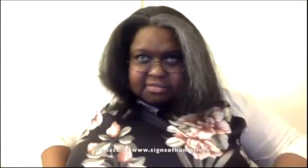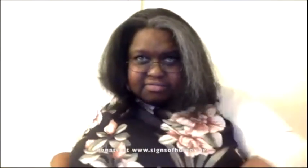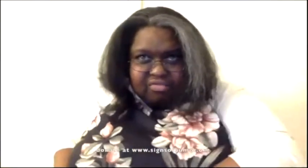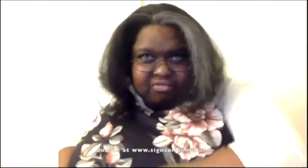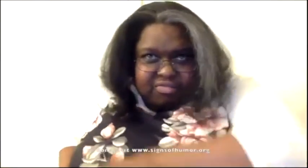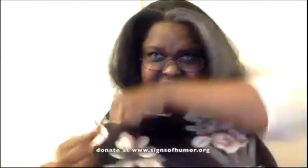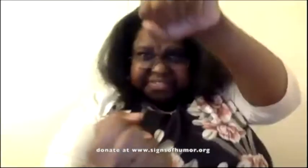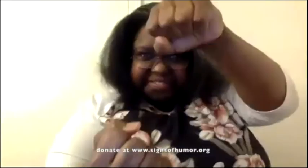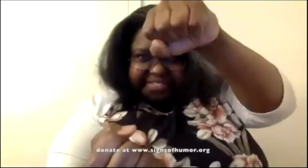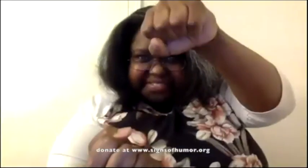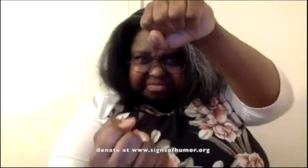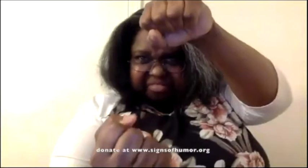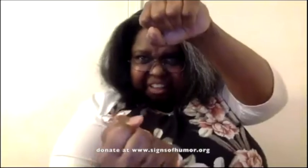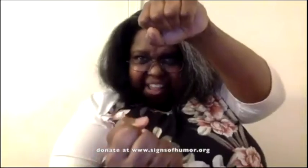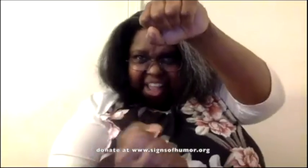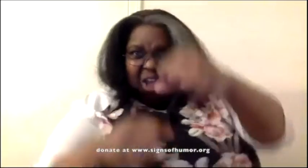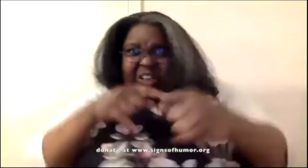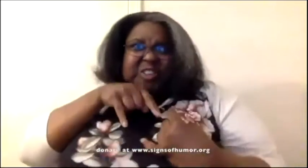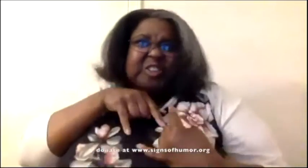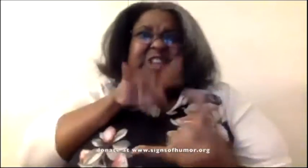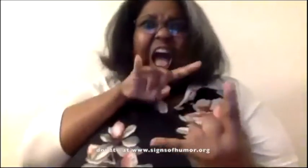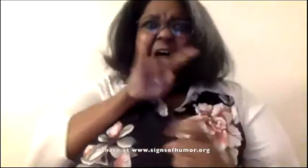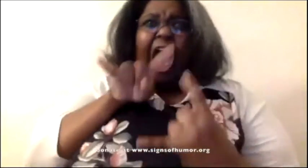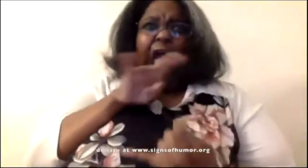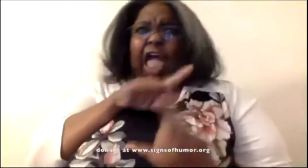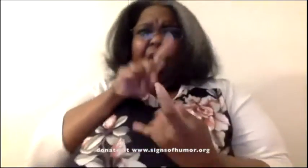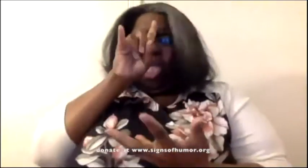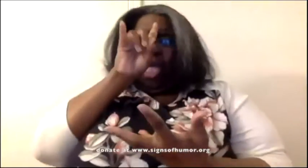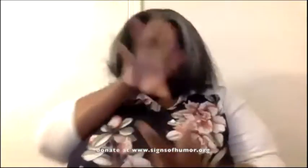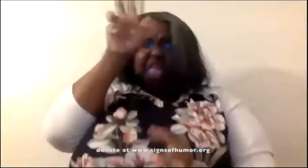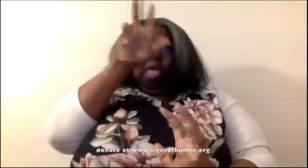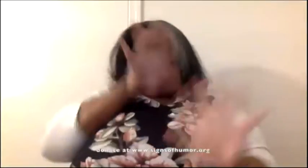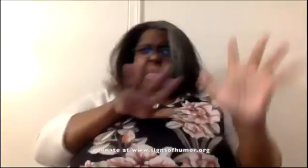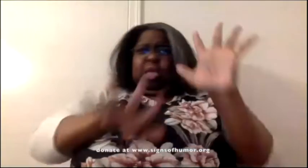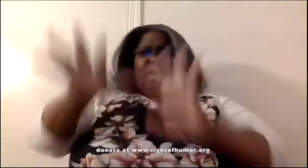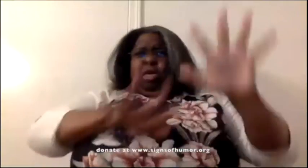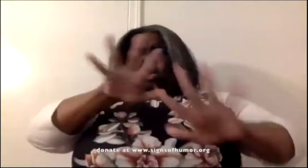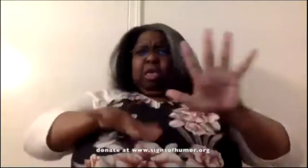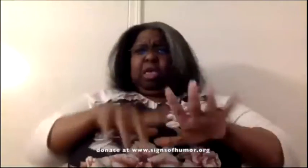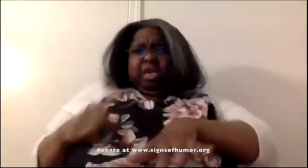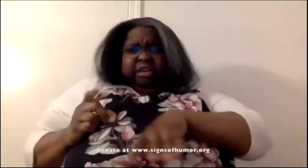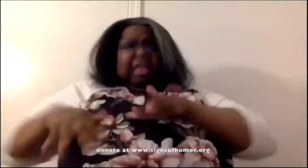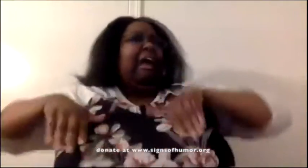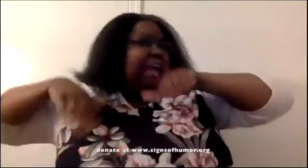Again. He whips out the mirror. The wolf runs around looking confused